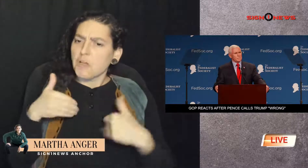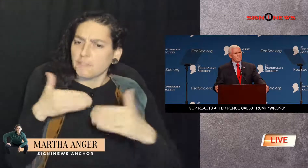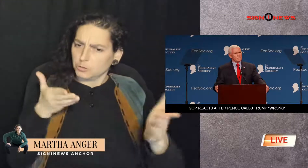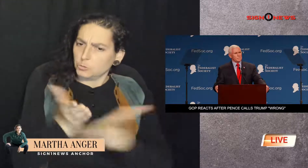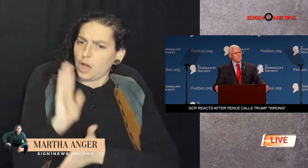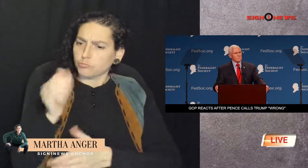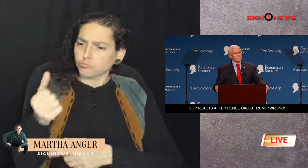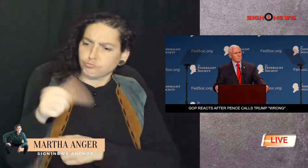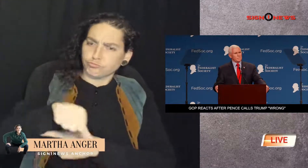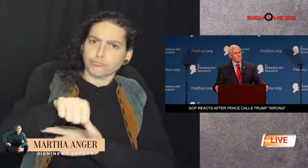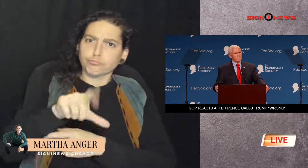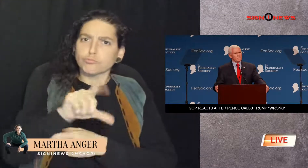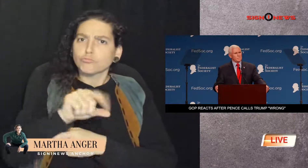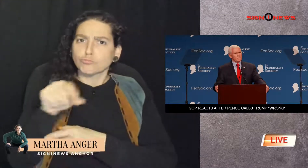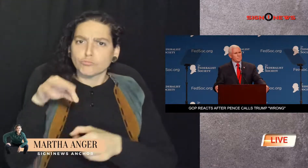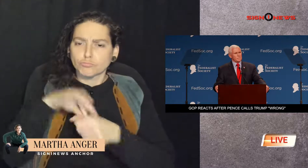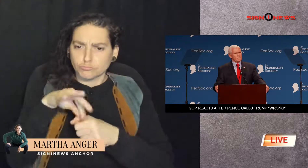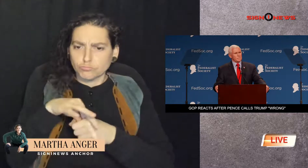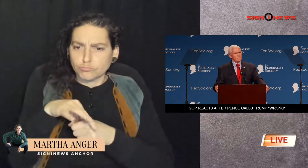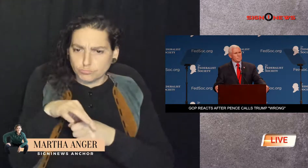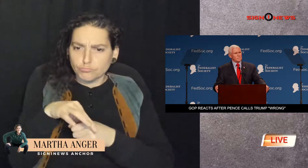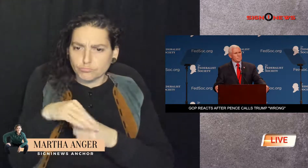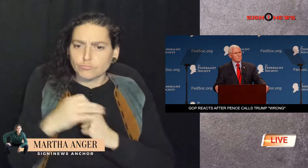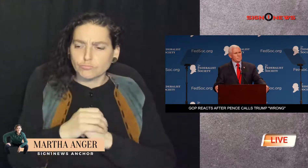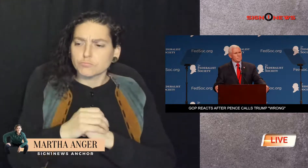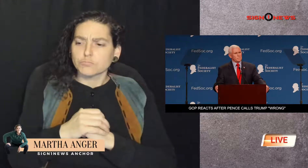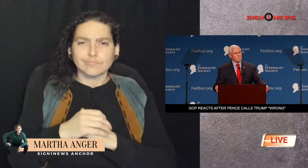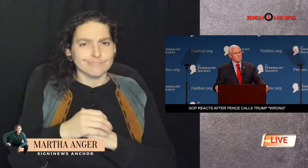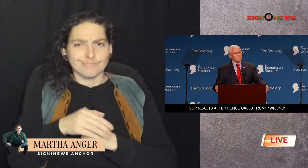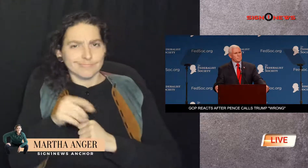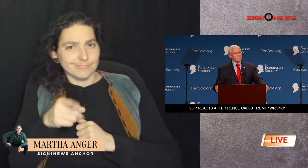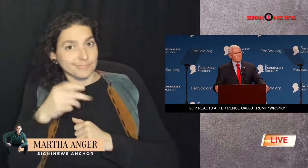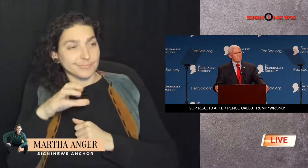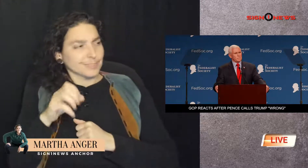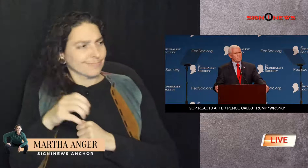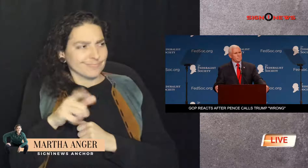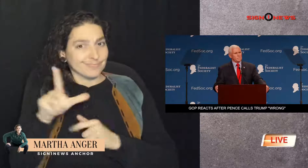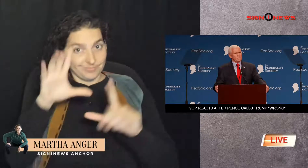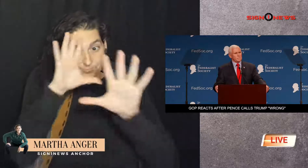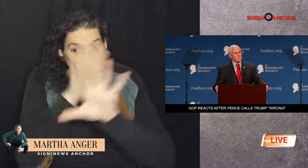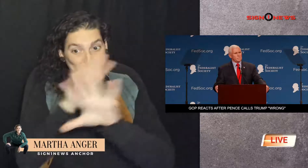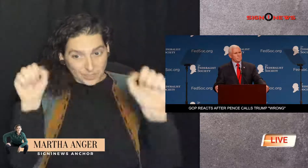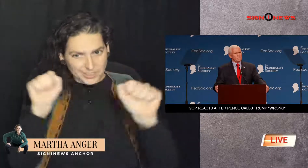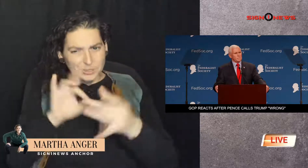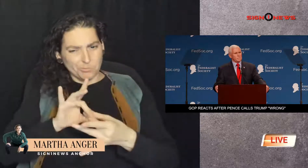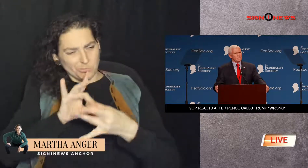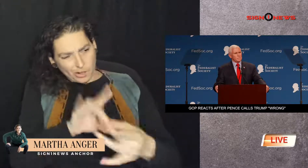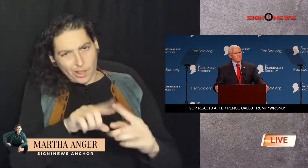Pence says Trump was wrong to claim that Pence had the right to overturn the 2020 election.